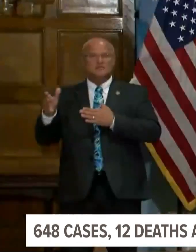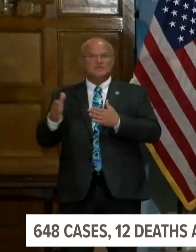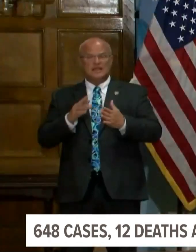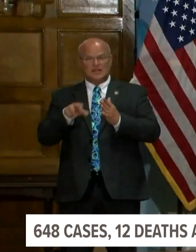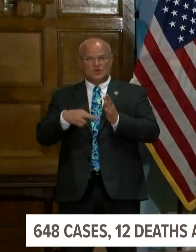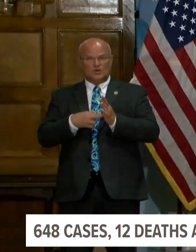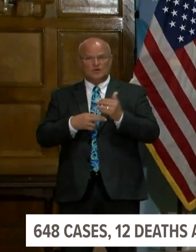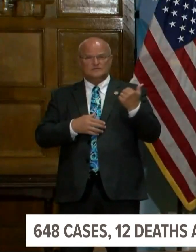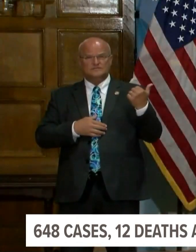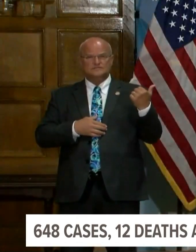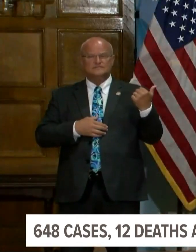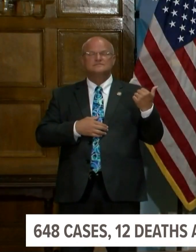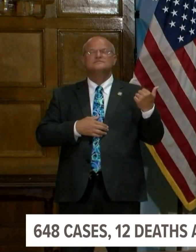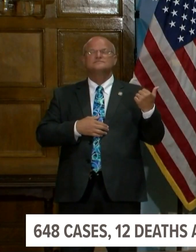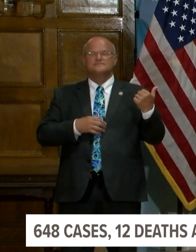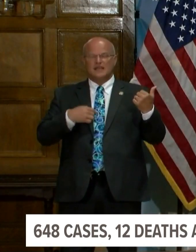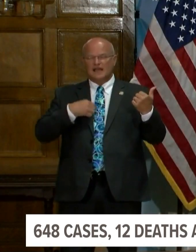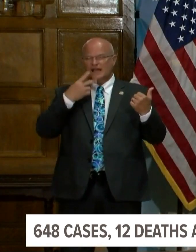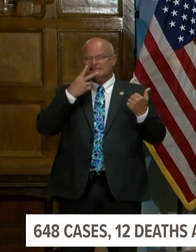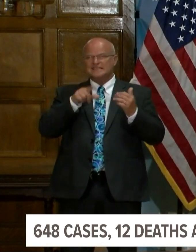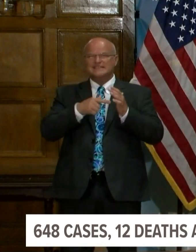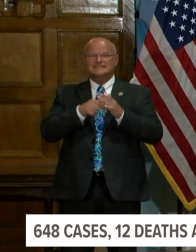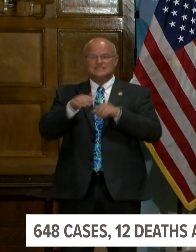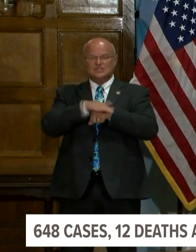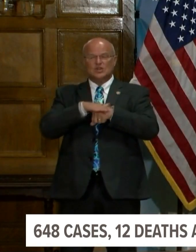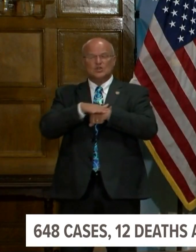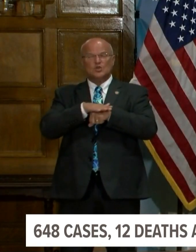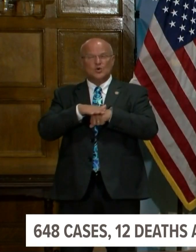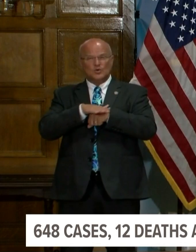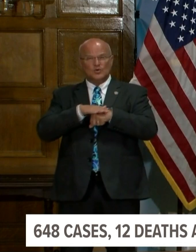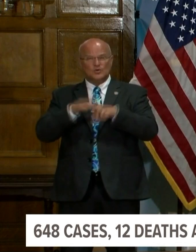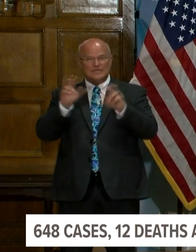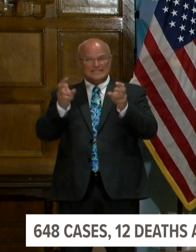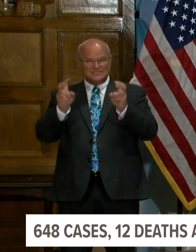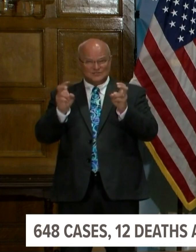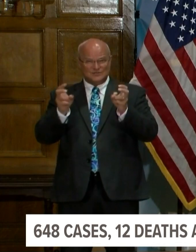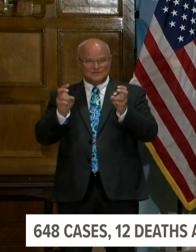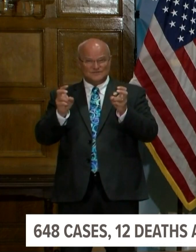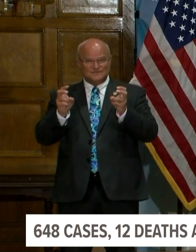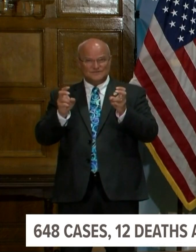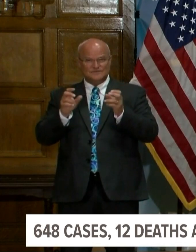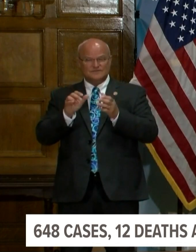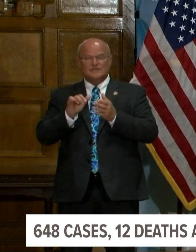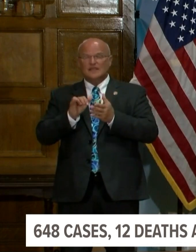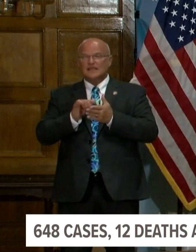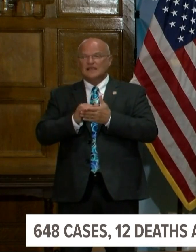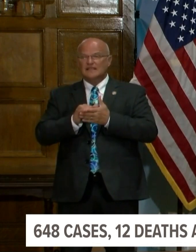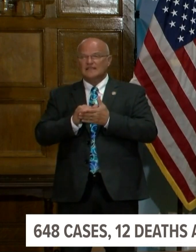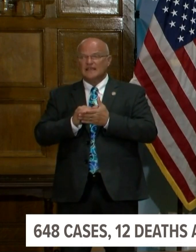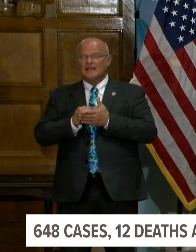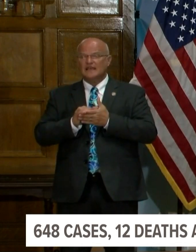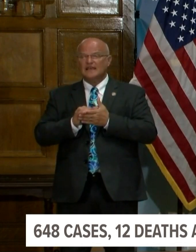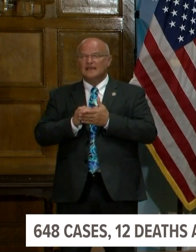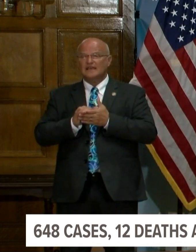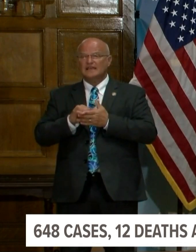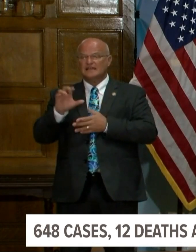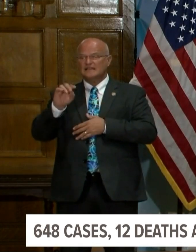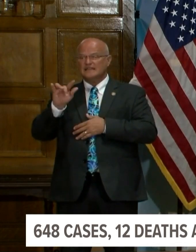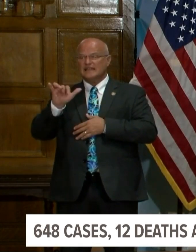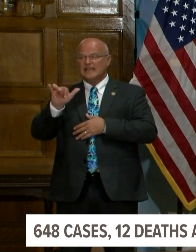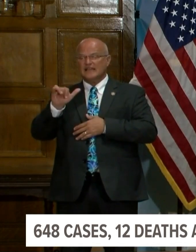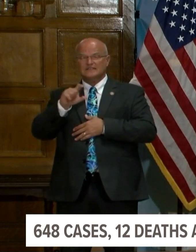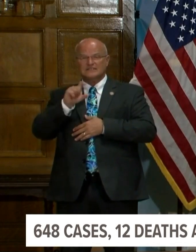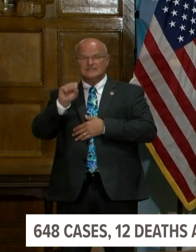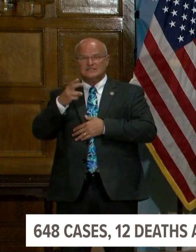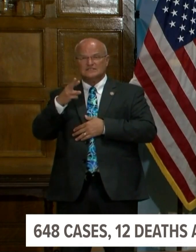role? I see this as a local issue that it's the county sheriffs,